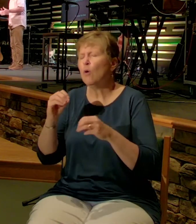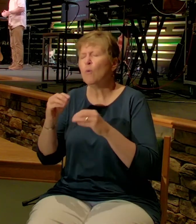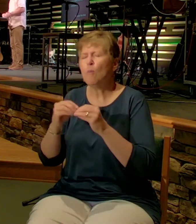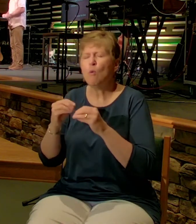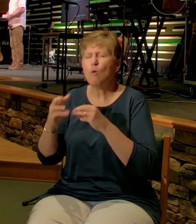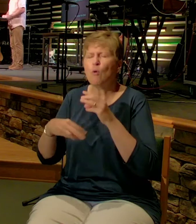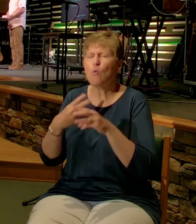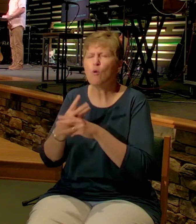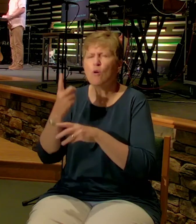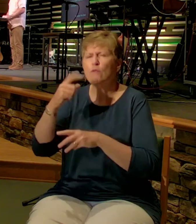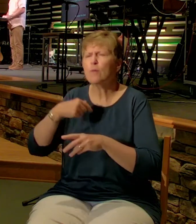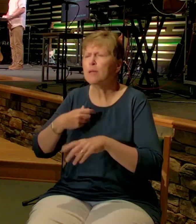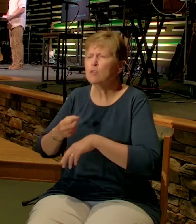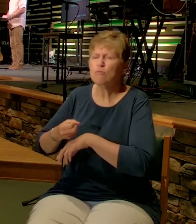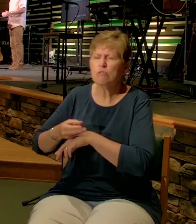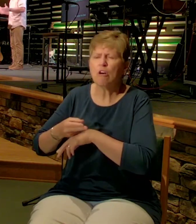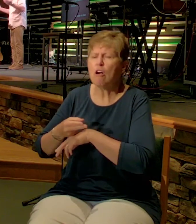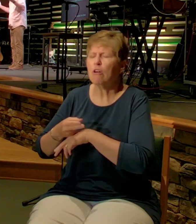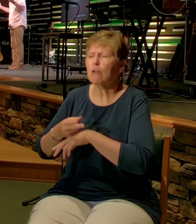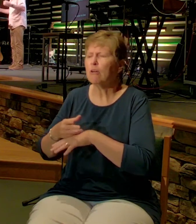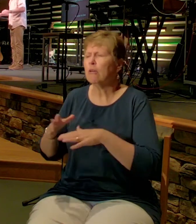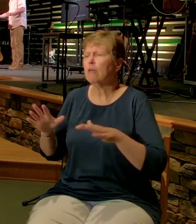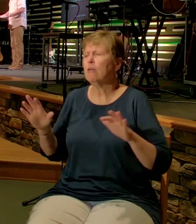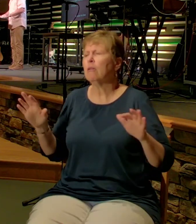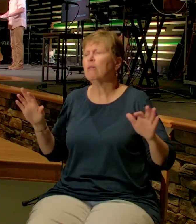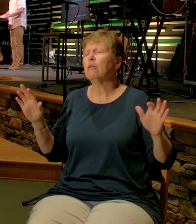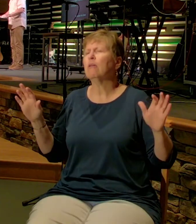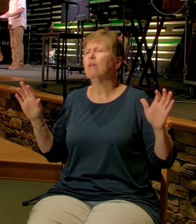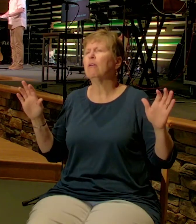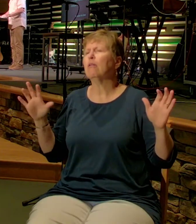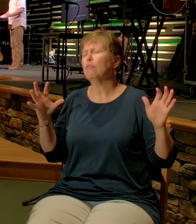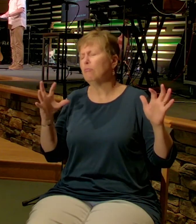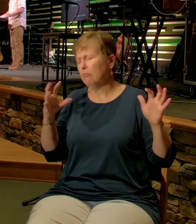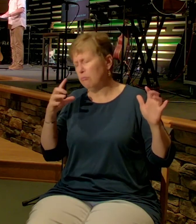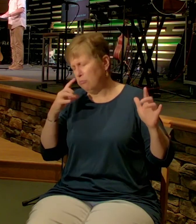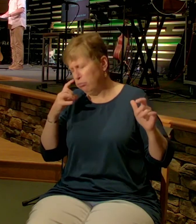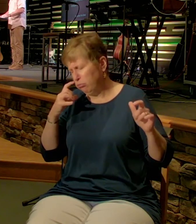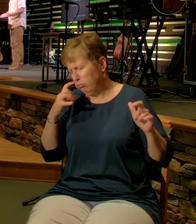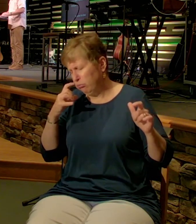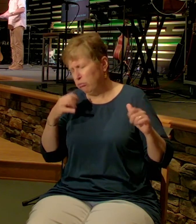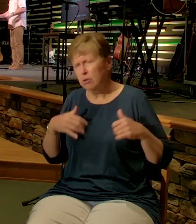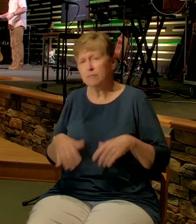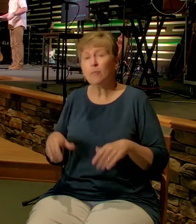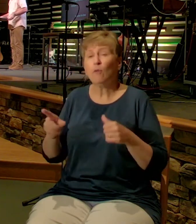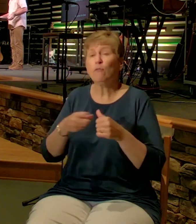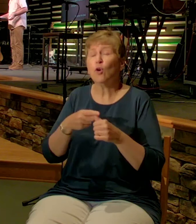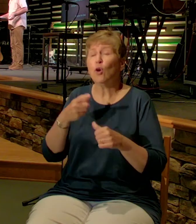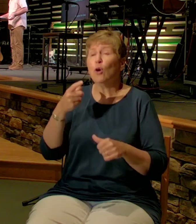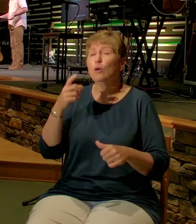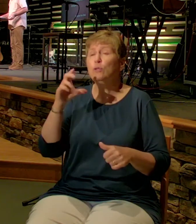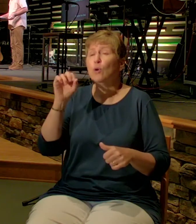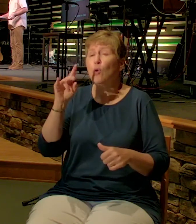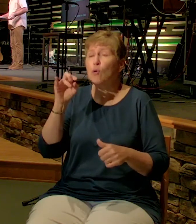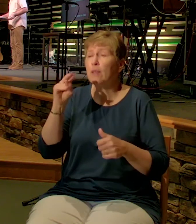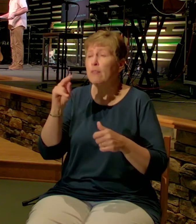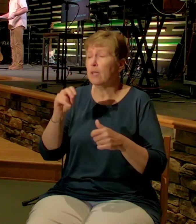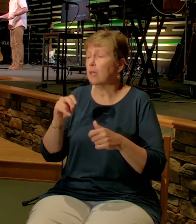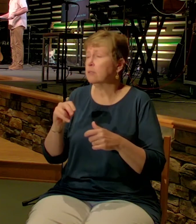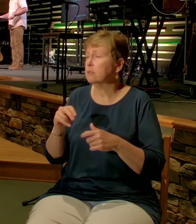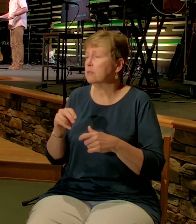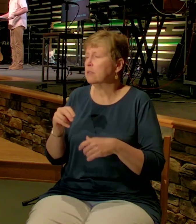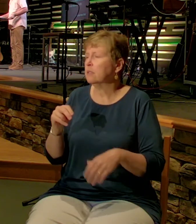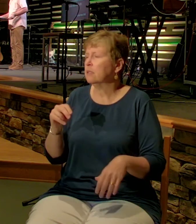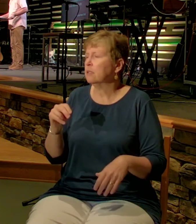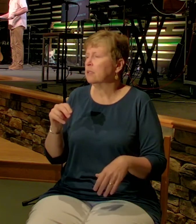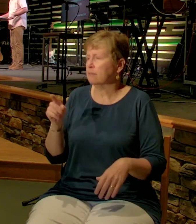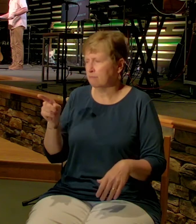conquer." It's not found in any of those things. 1 Corinthians 13, verse 6, the Apostle Paul wrote, "Love